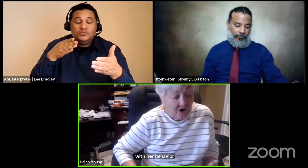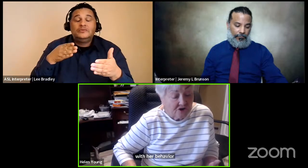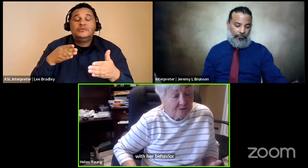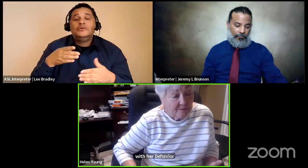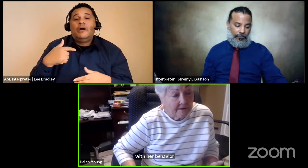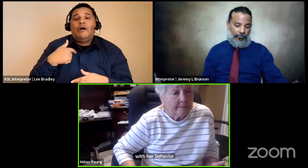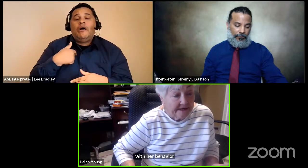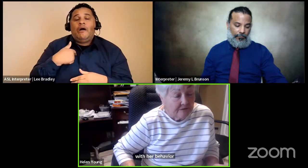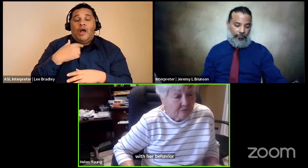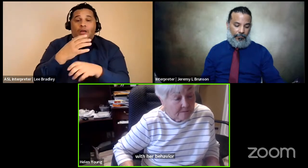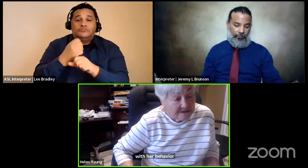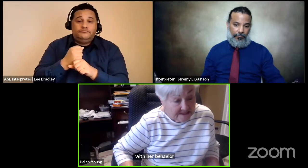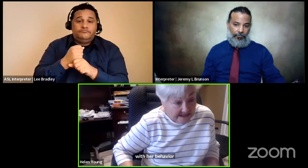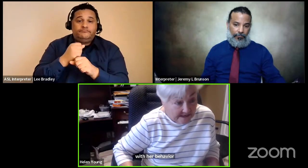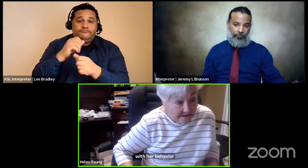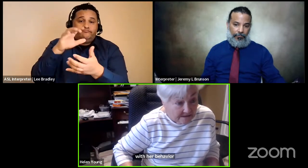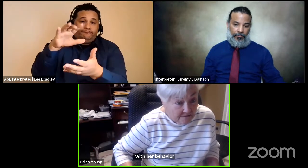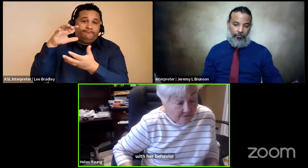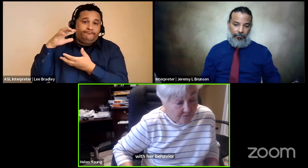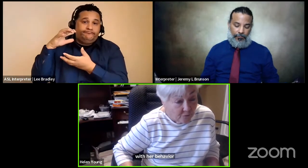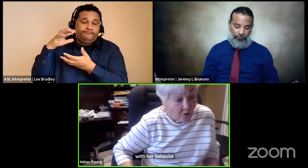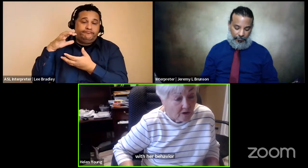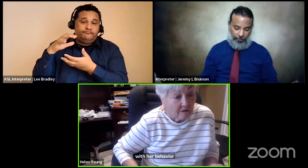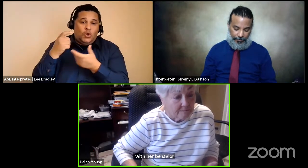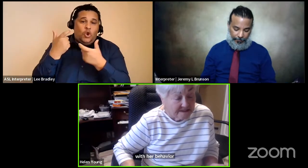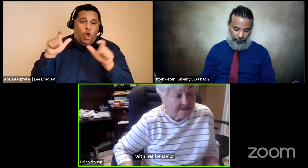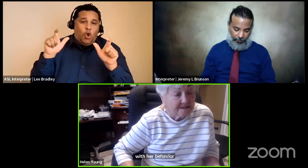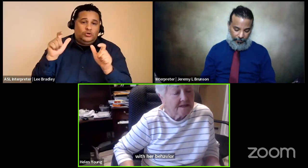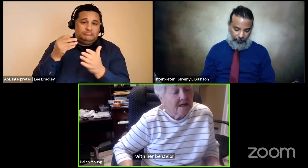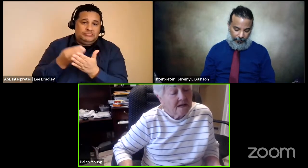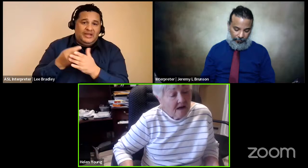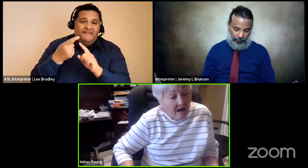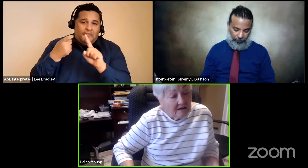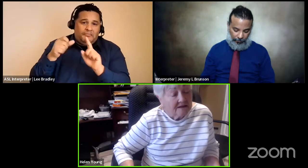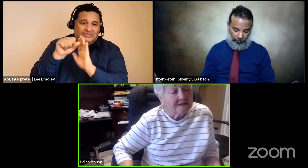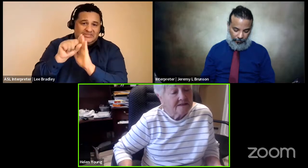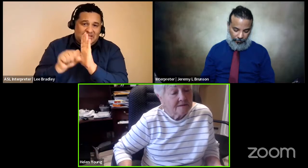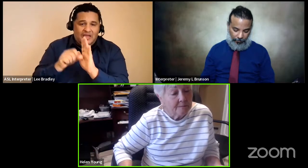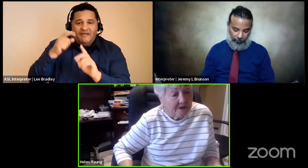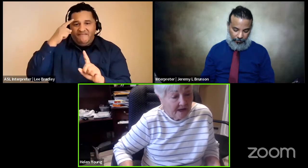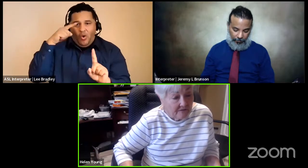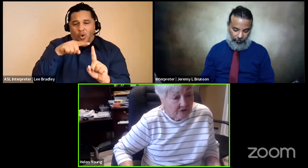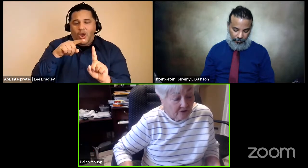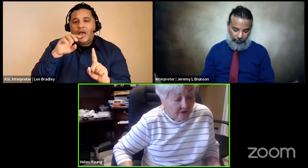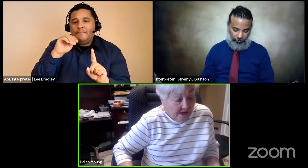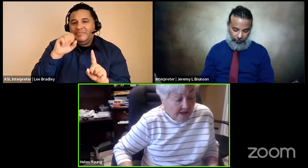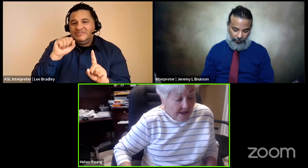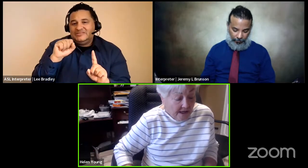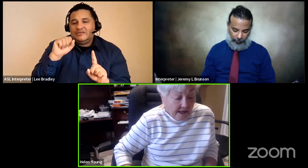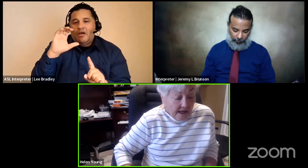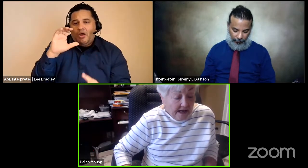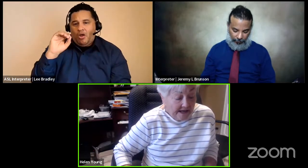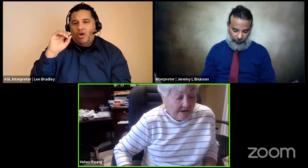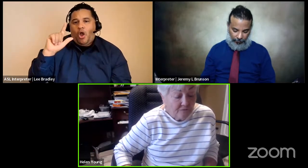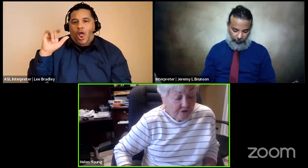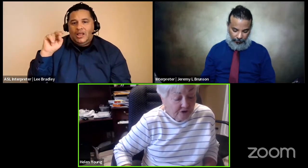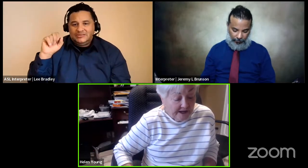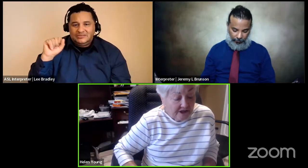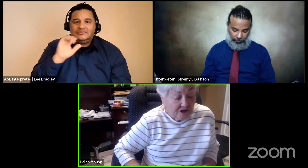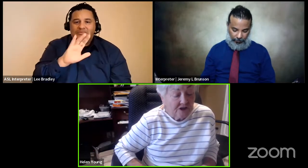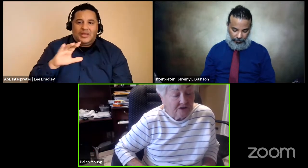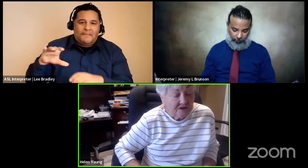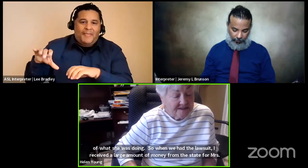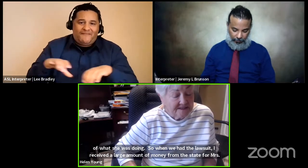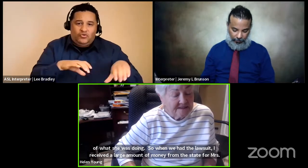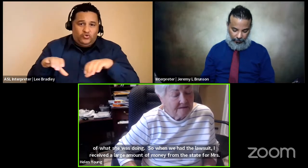received a large amount of money from the state for Mrs. Collins' behavior. And I feel